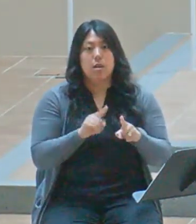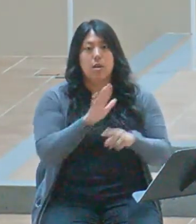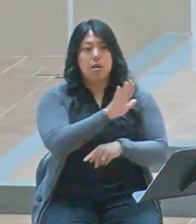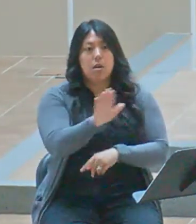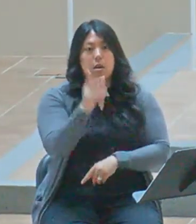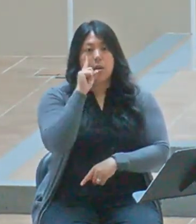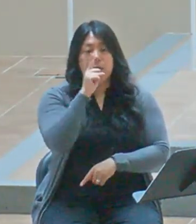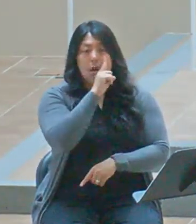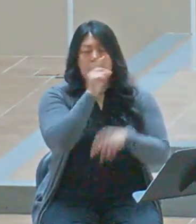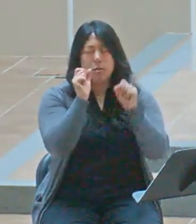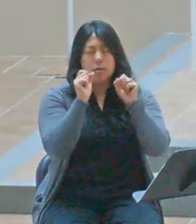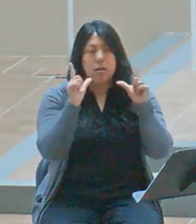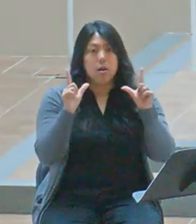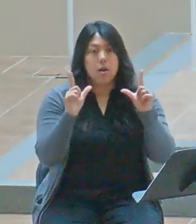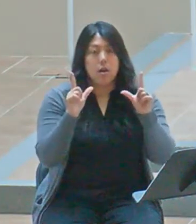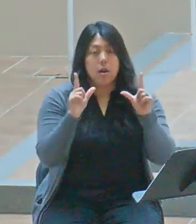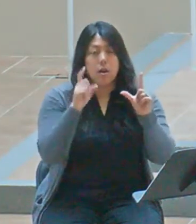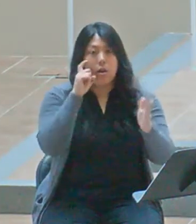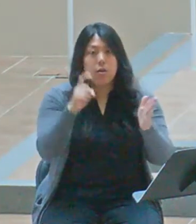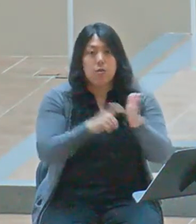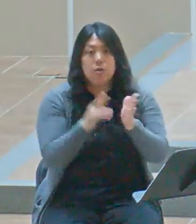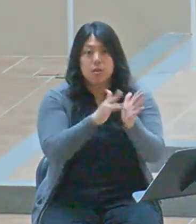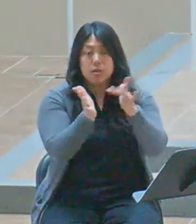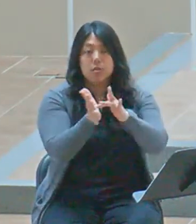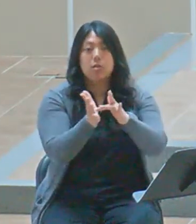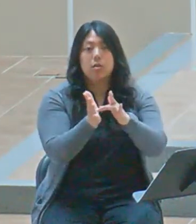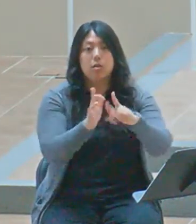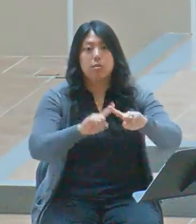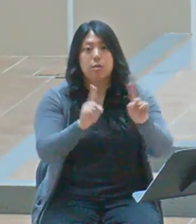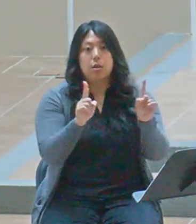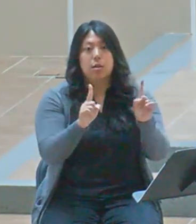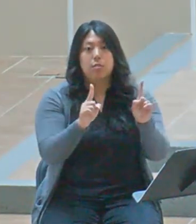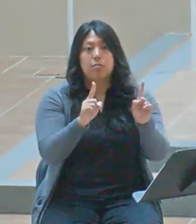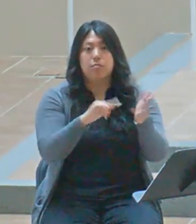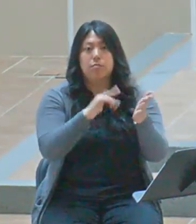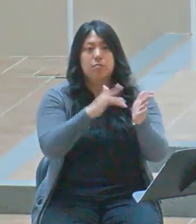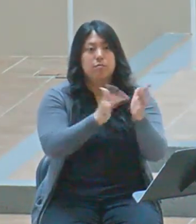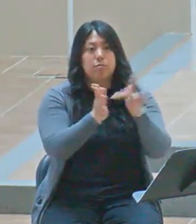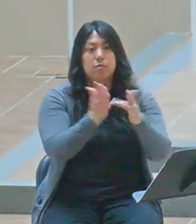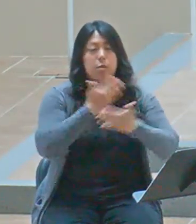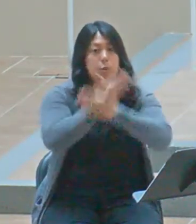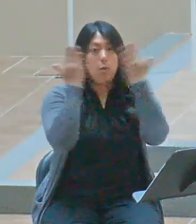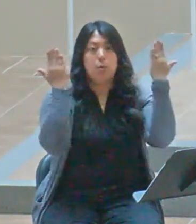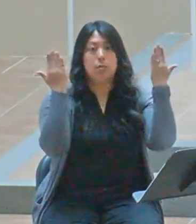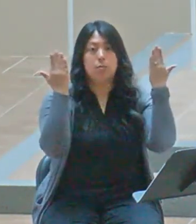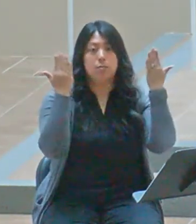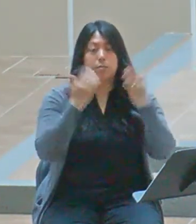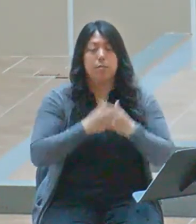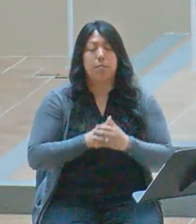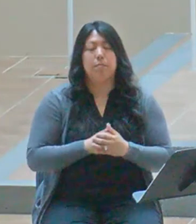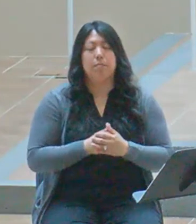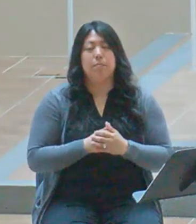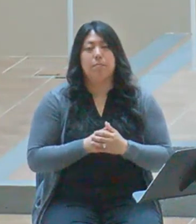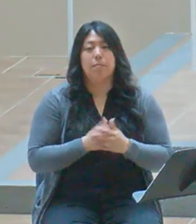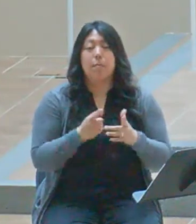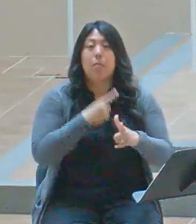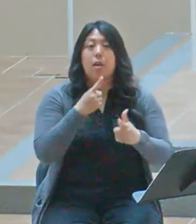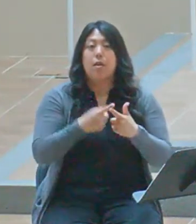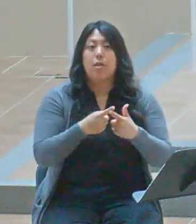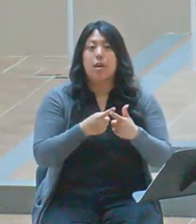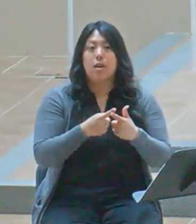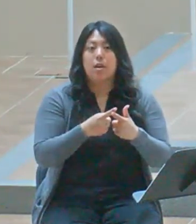their eyes were opened, and they recognized him, but he vanished from their sight.